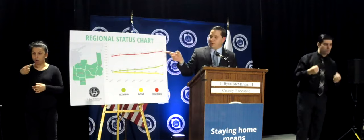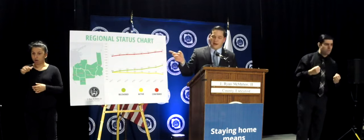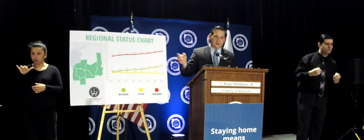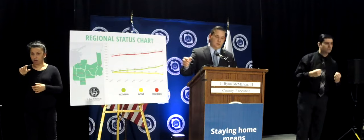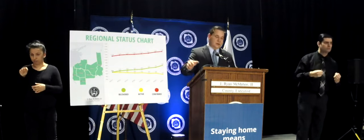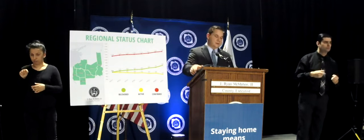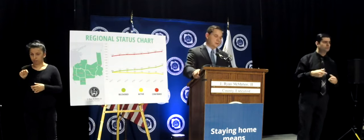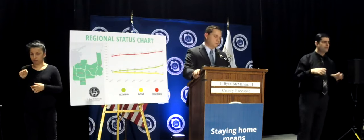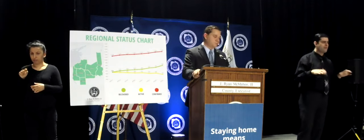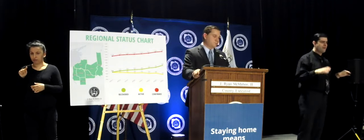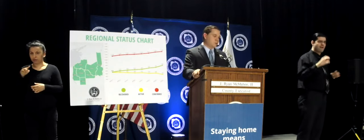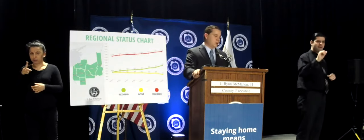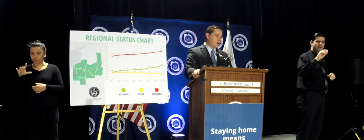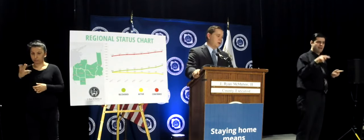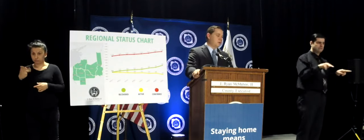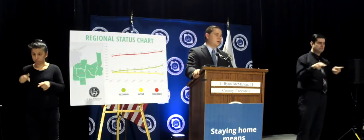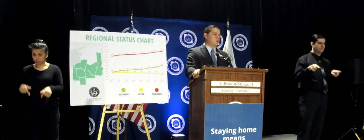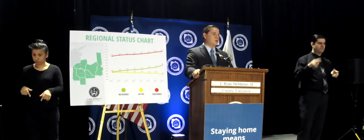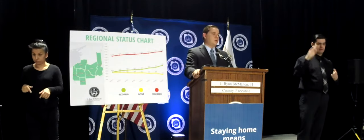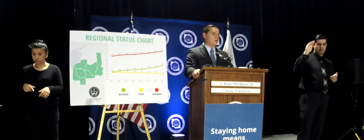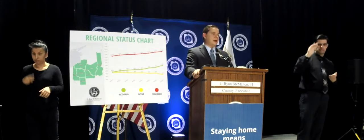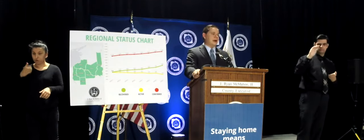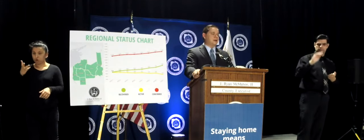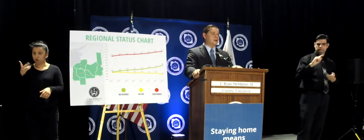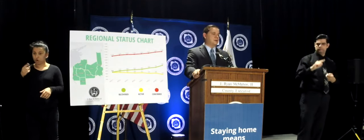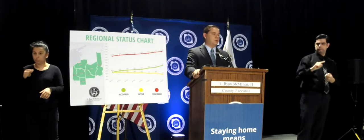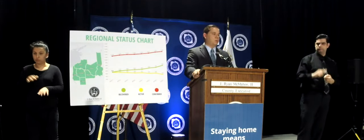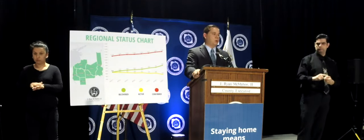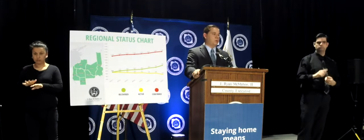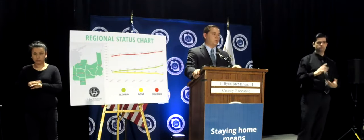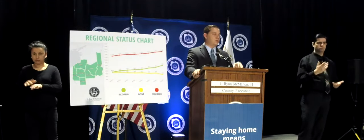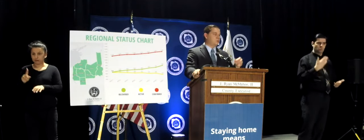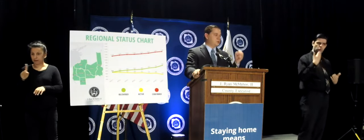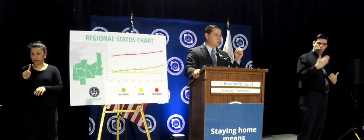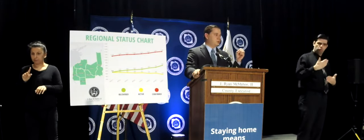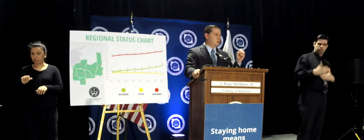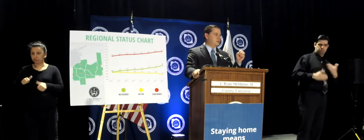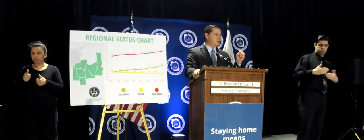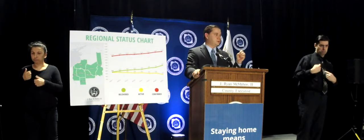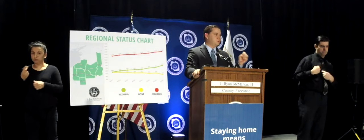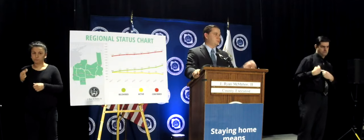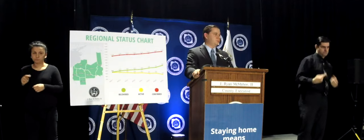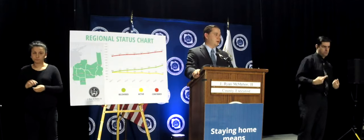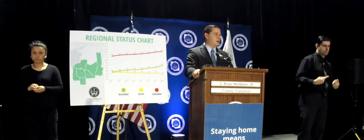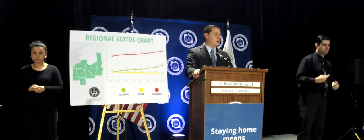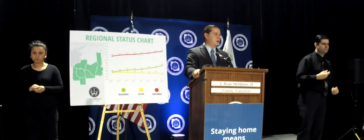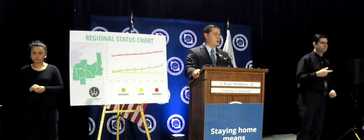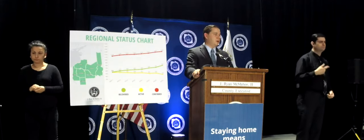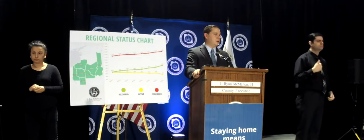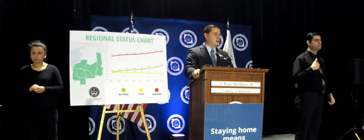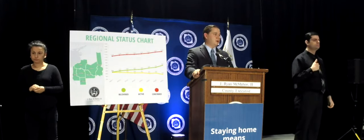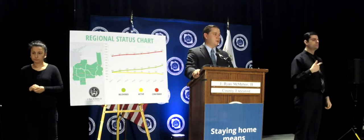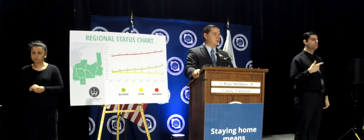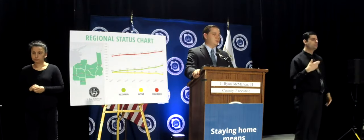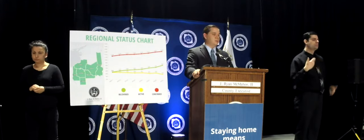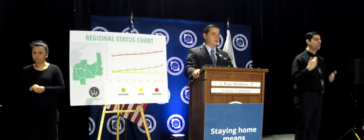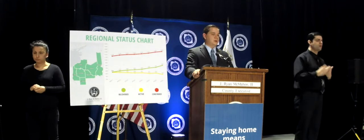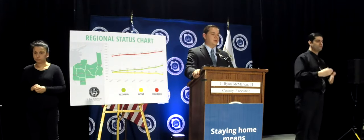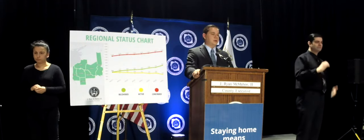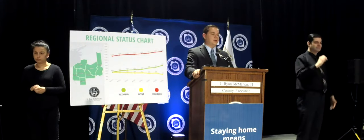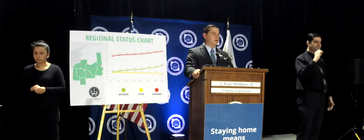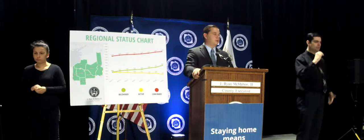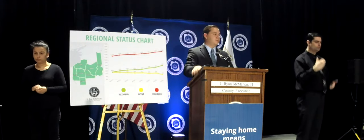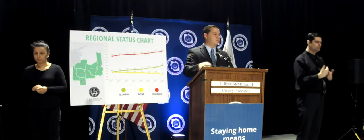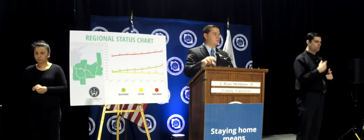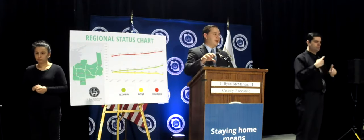pretty flat new cases. We're not going to get to a point where there's going to be 0 new cases in